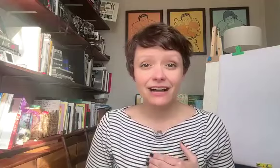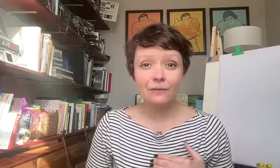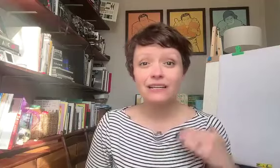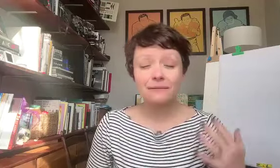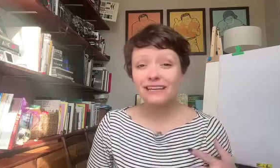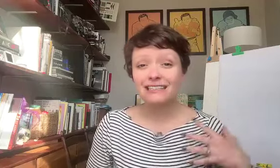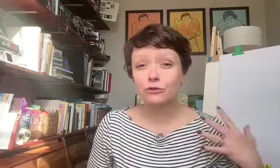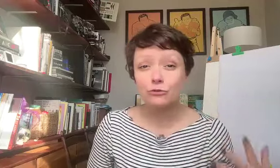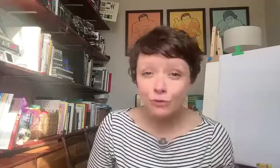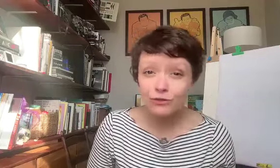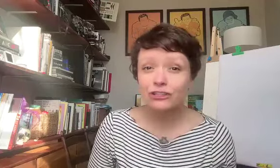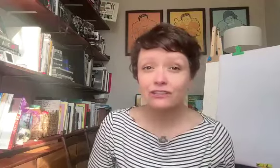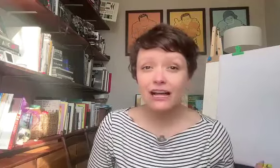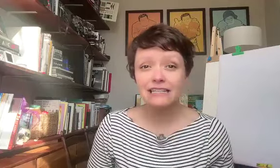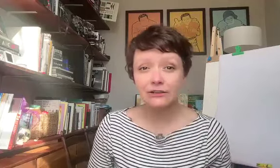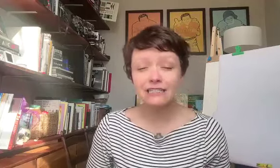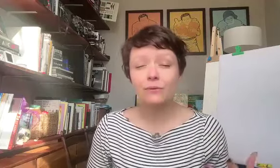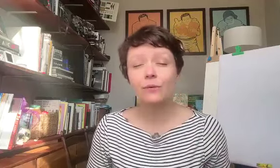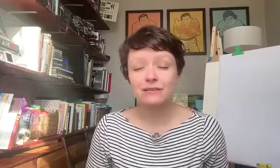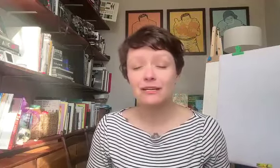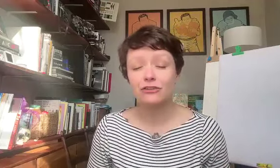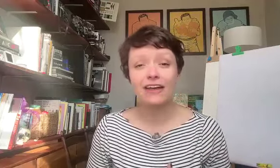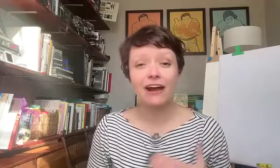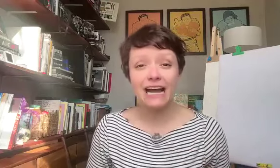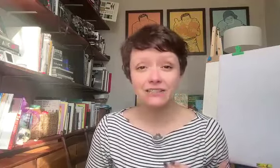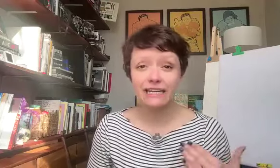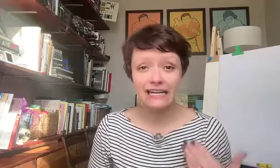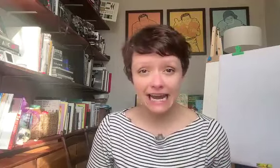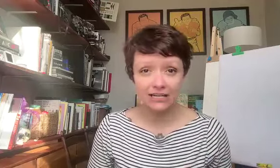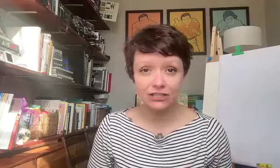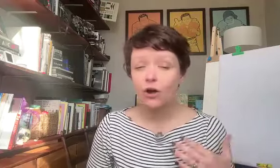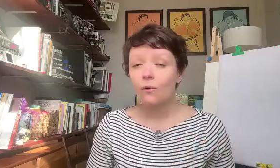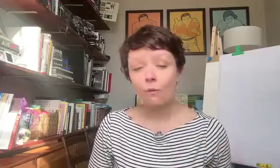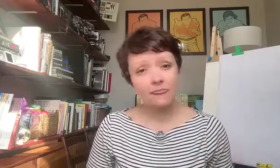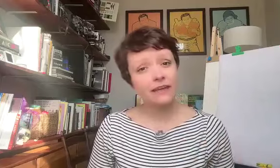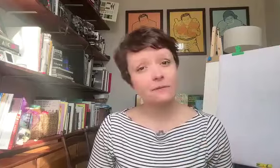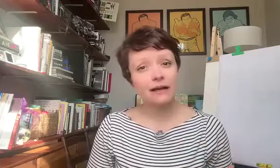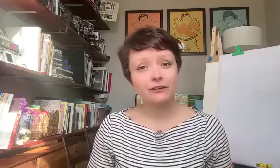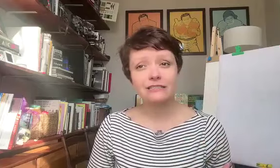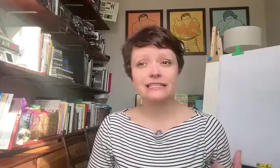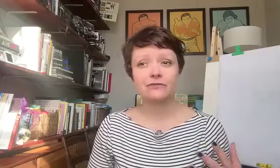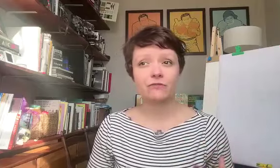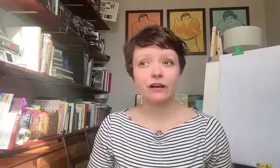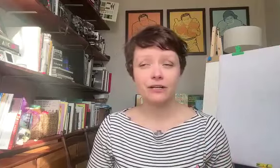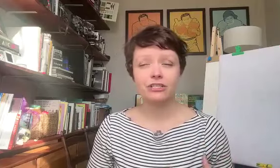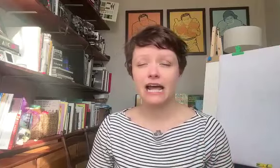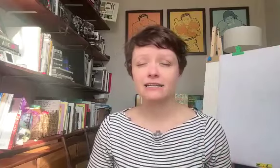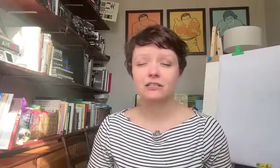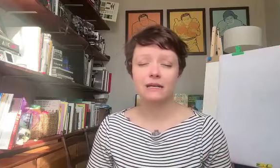And when it's something as crucial as literacy, we want to make sure that they are actively engaged. One thing about literacy is it very much tends to be